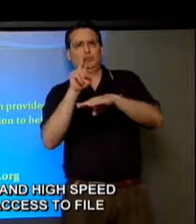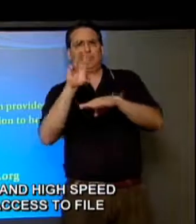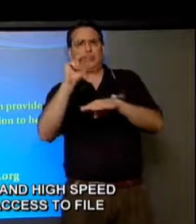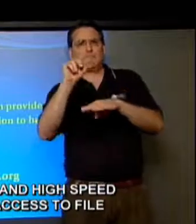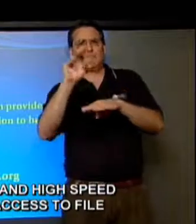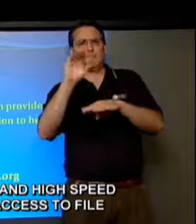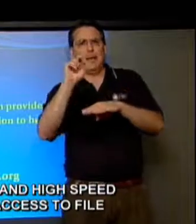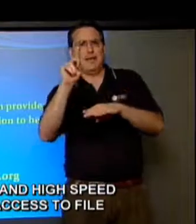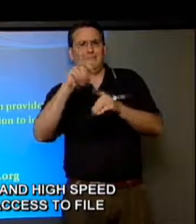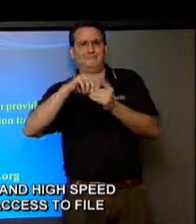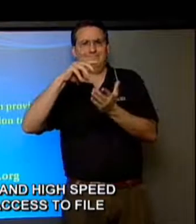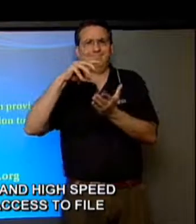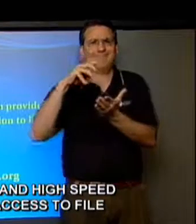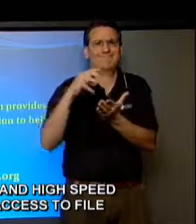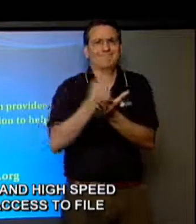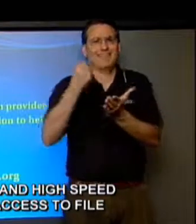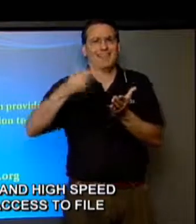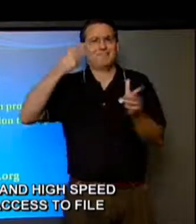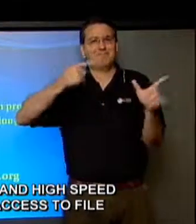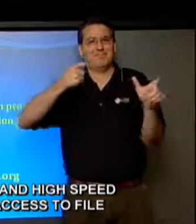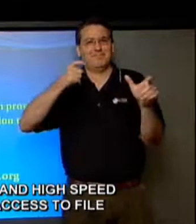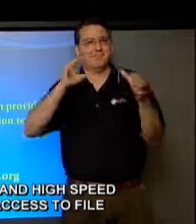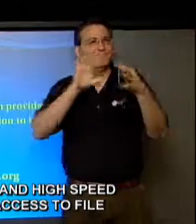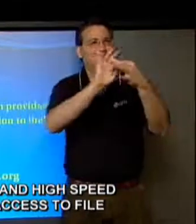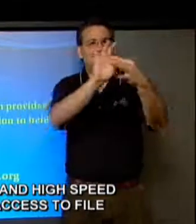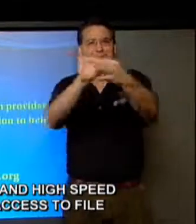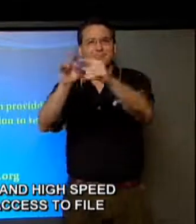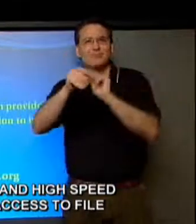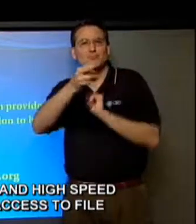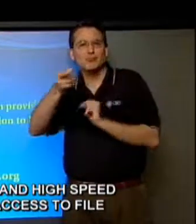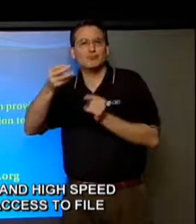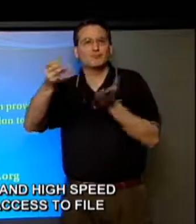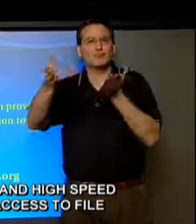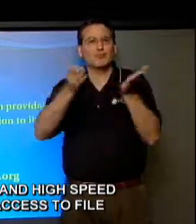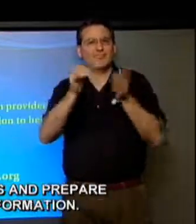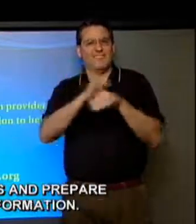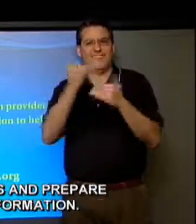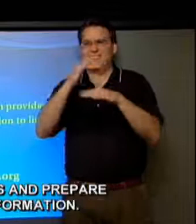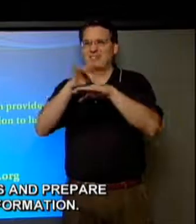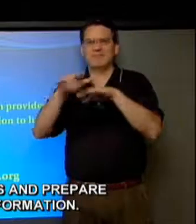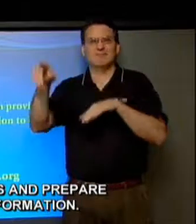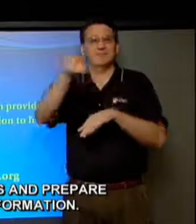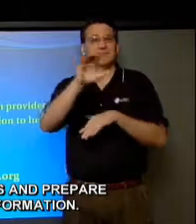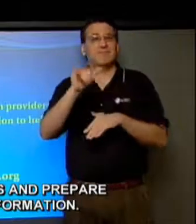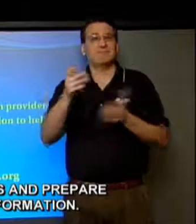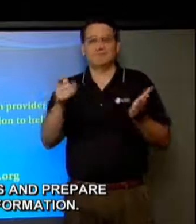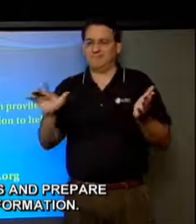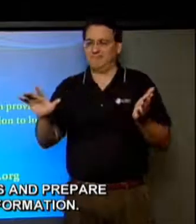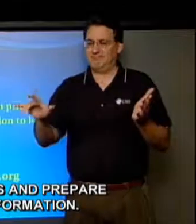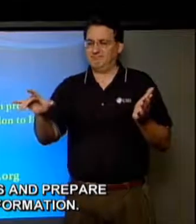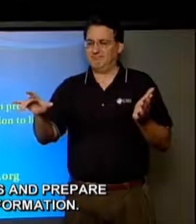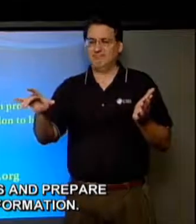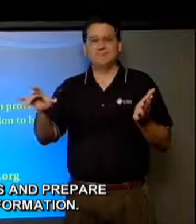broadband, high-speed internet access to file your taxes and to prepare this information.